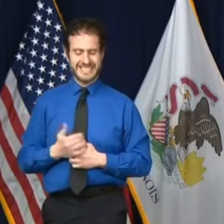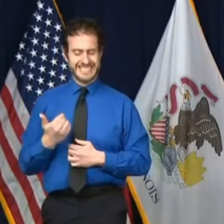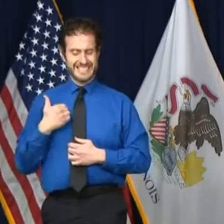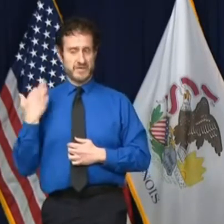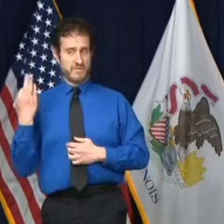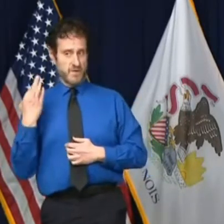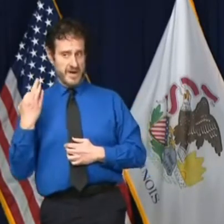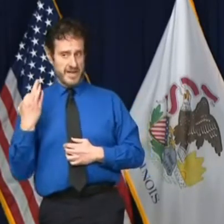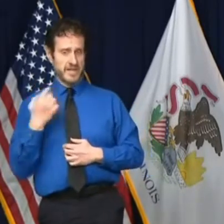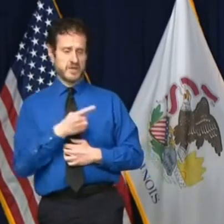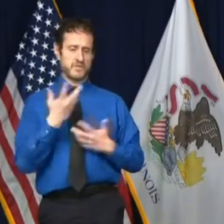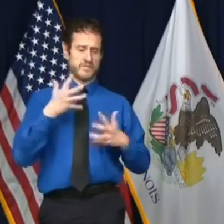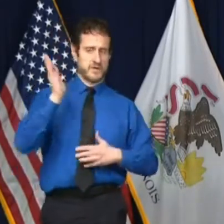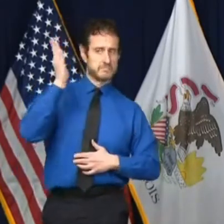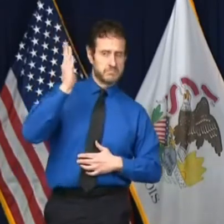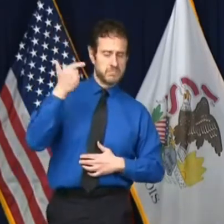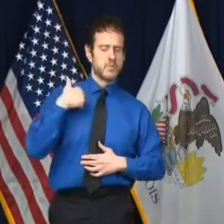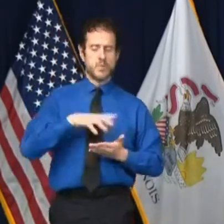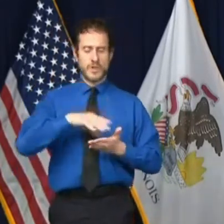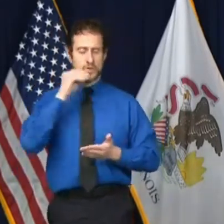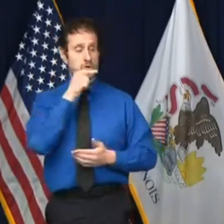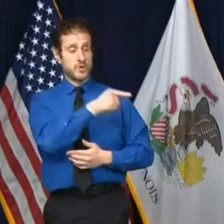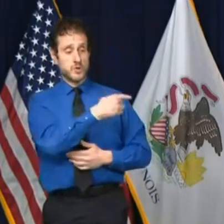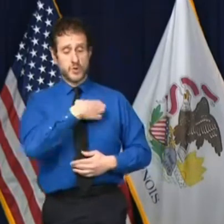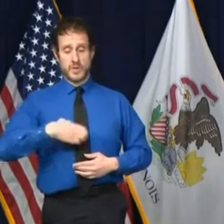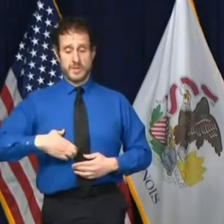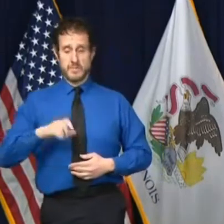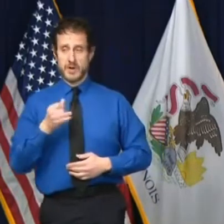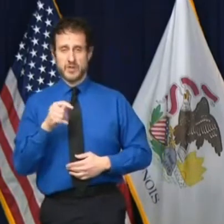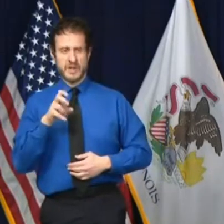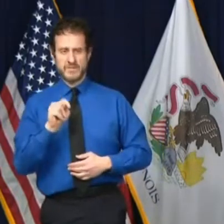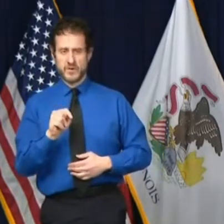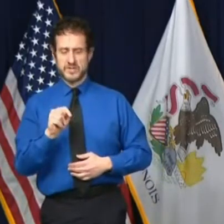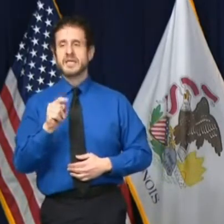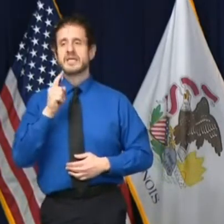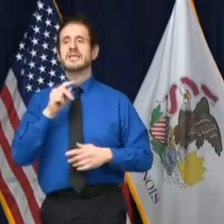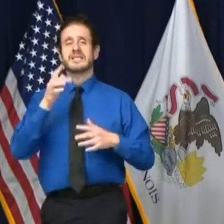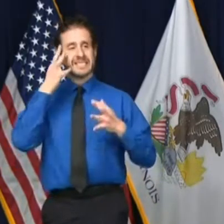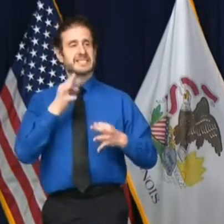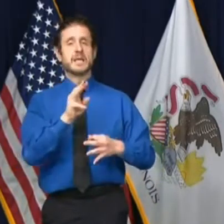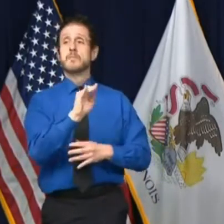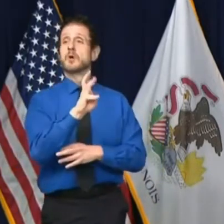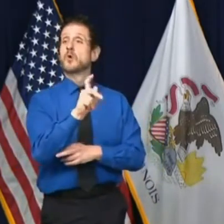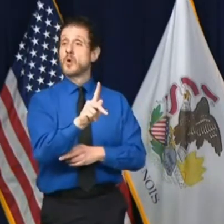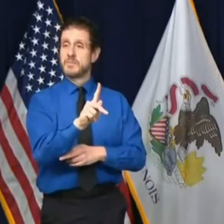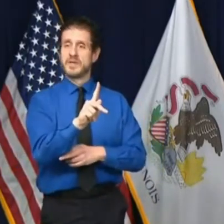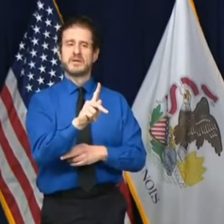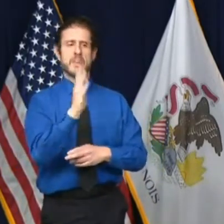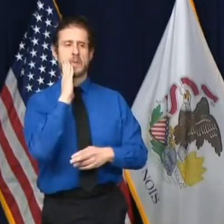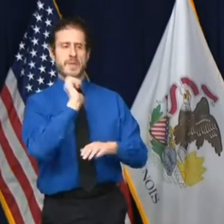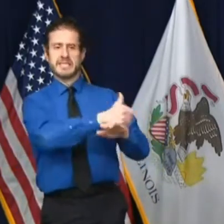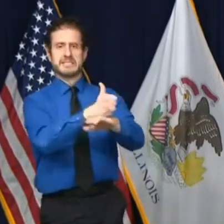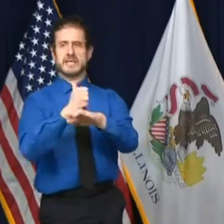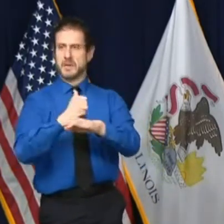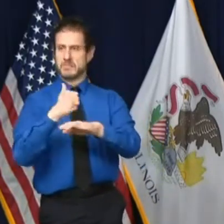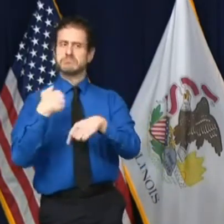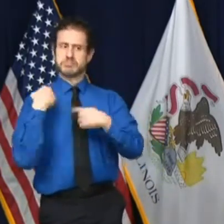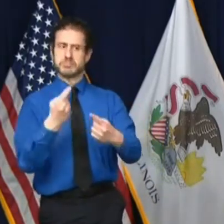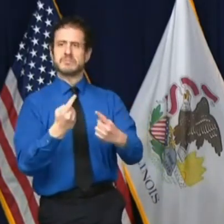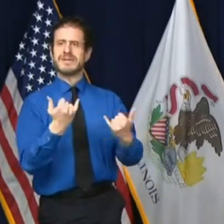after your press conference that you and Mayor Lightfoot have decided to deconstruct McCormick Place. Has the process already